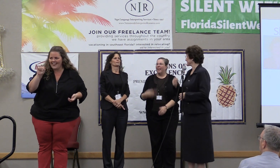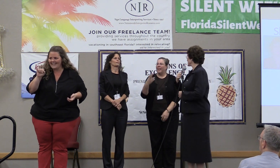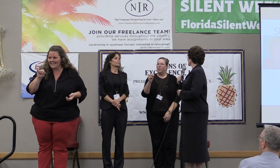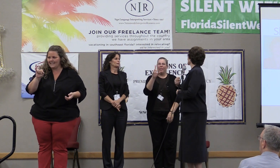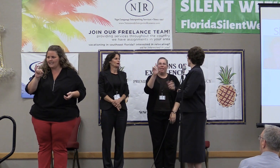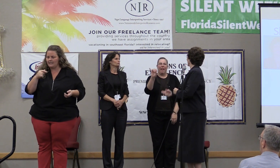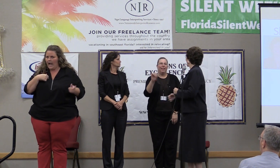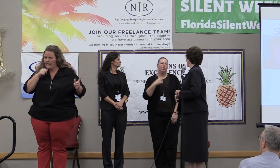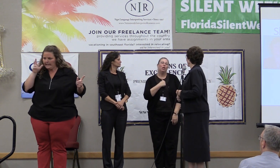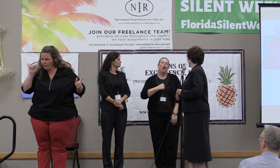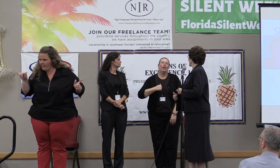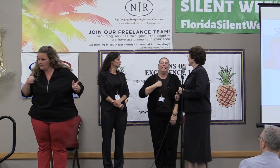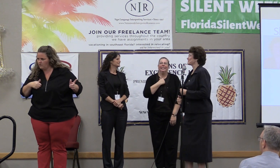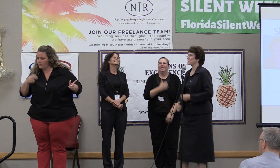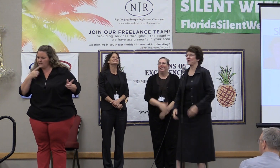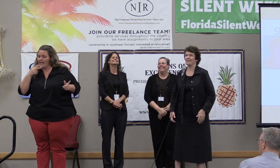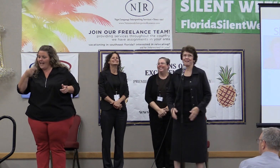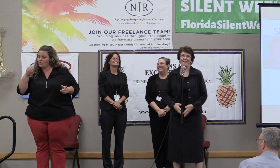name. I didn't know.